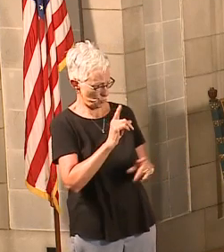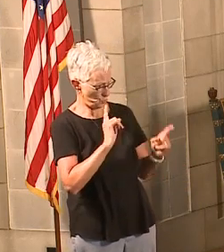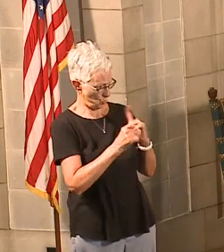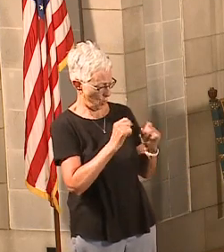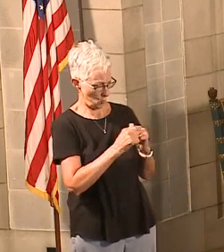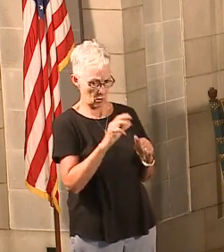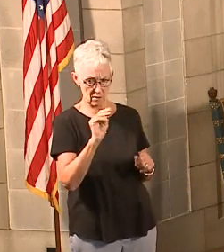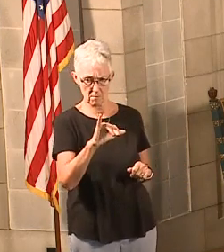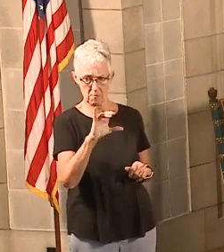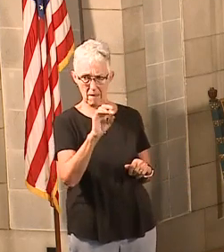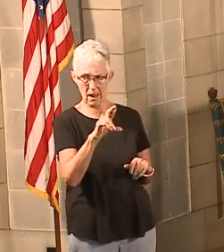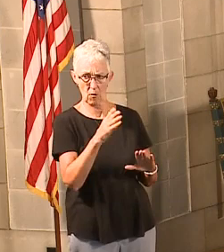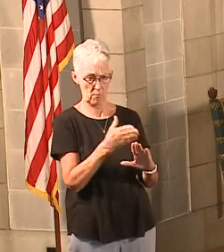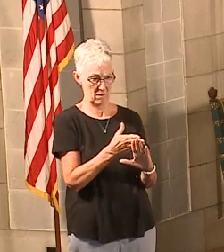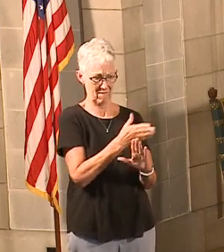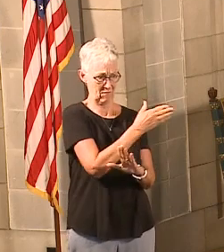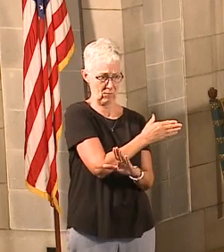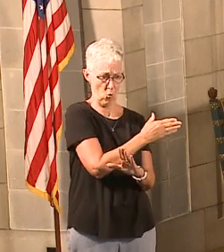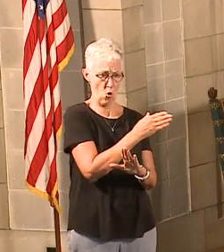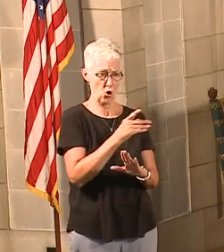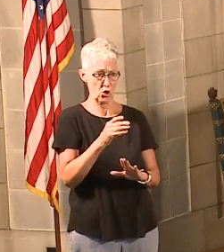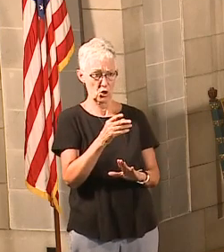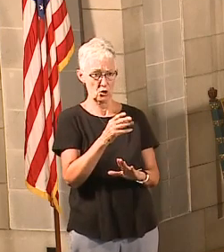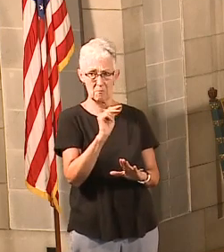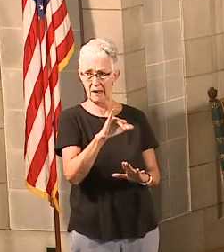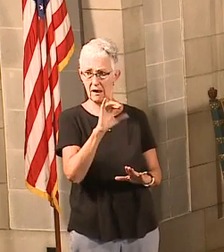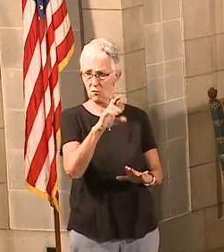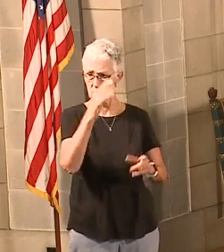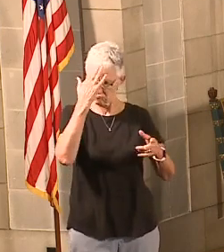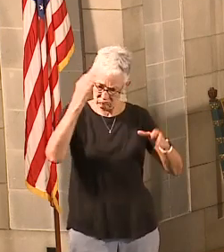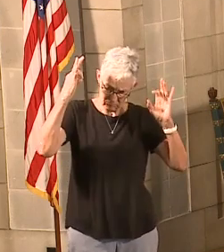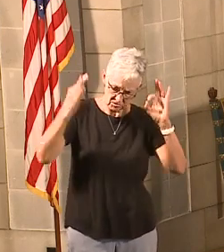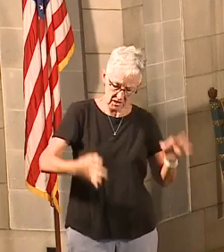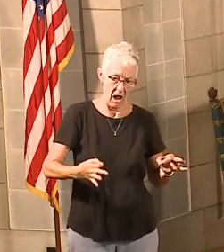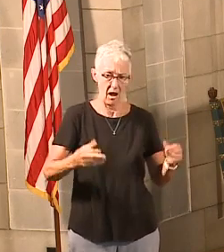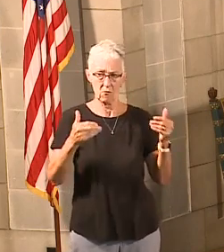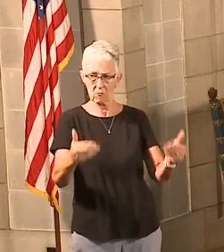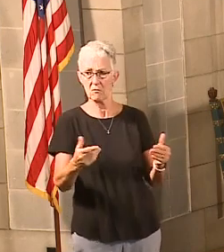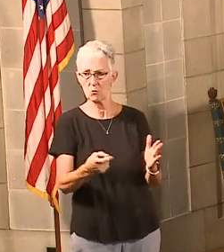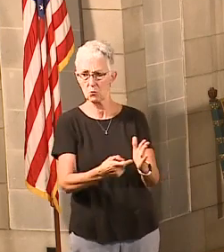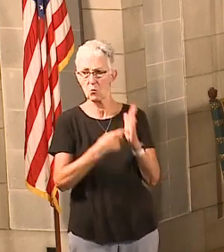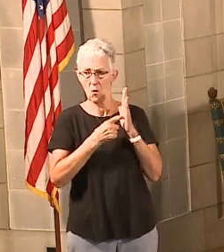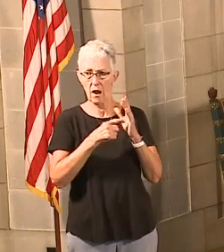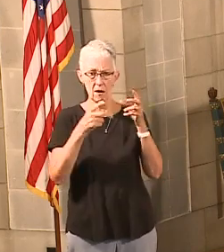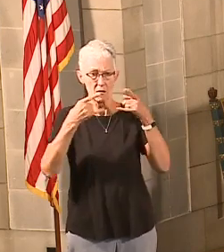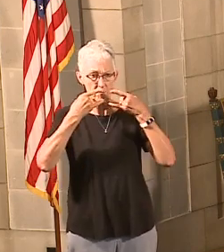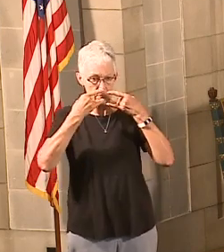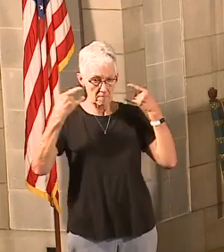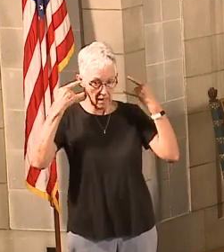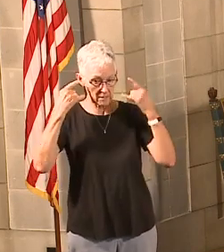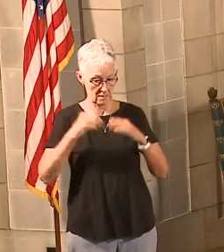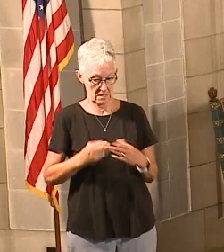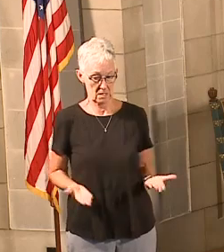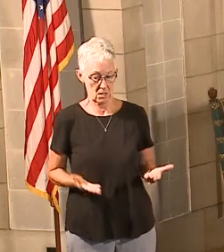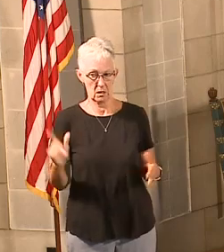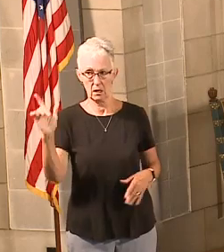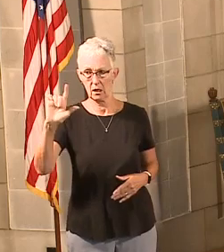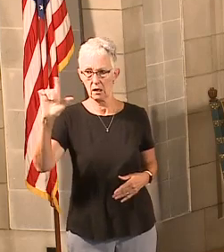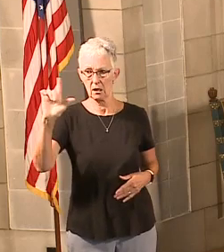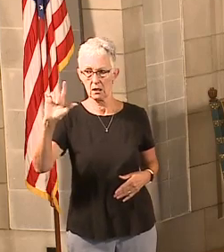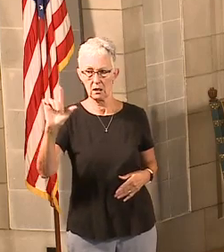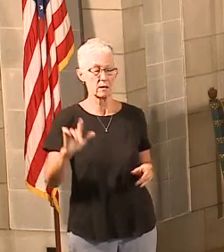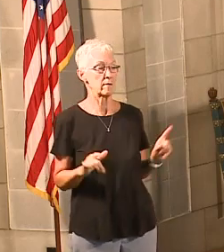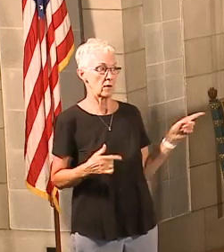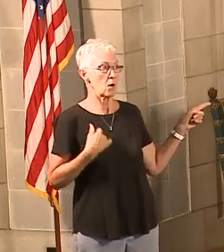So again, the question was there ever a conversation about having a mask mandate with the mayor here in Lincoln? And again, as I've talked about, we try to make this a